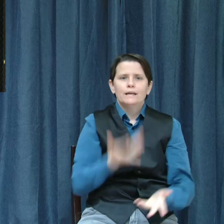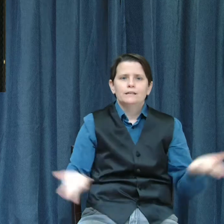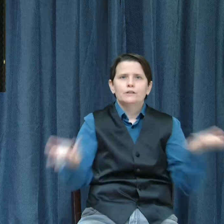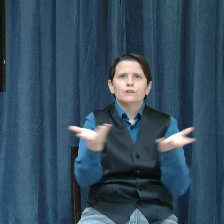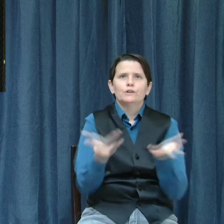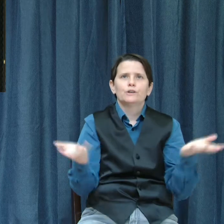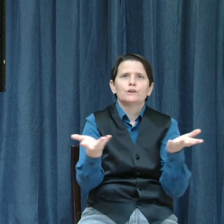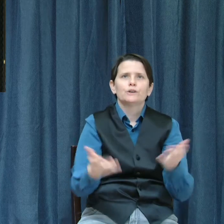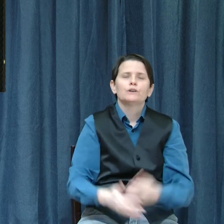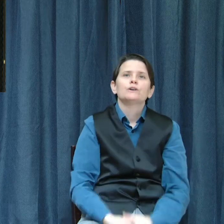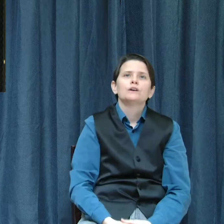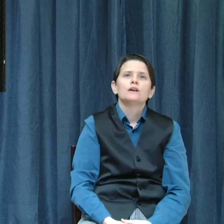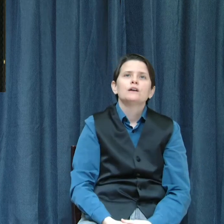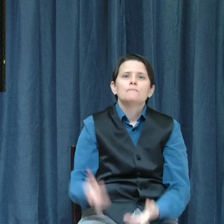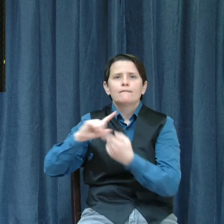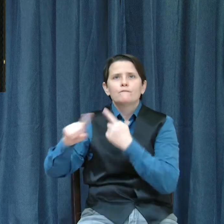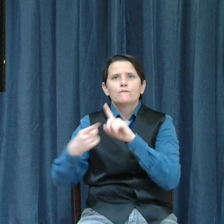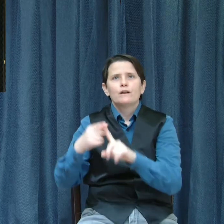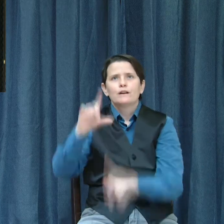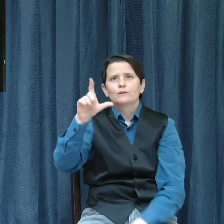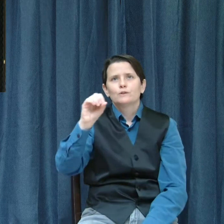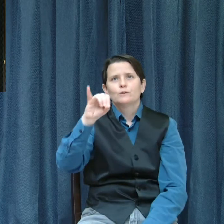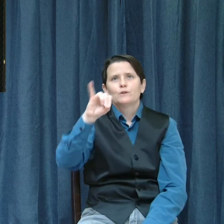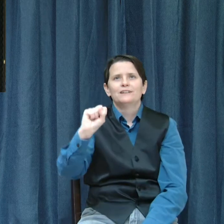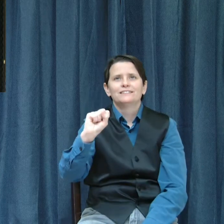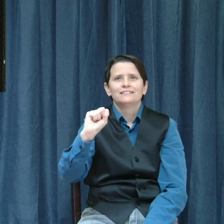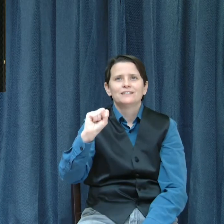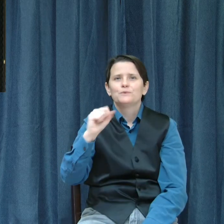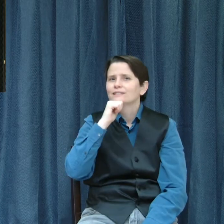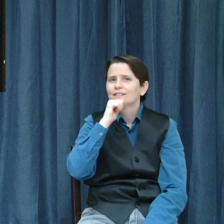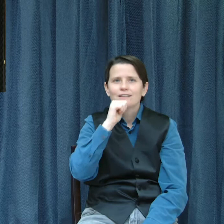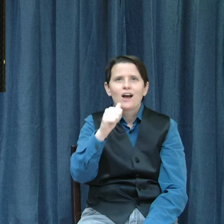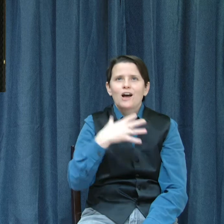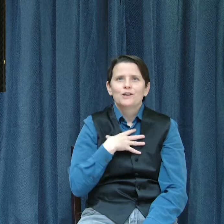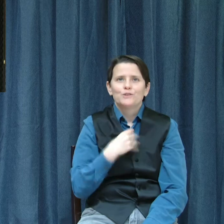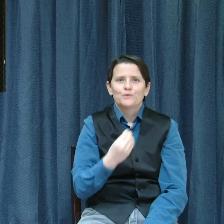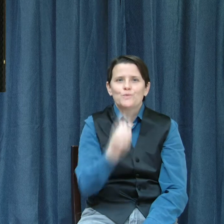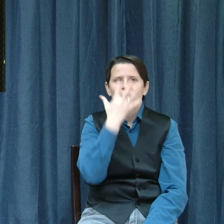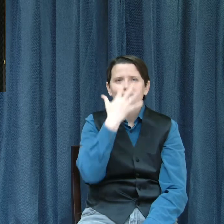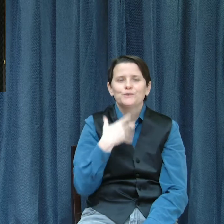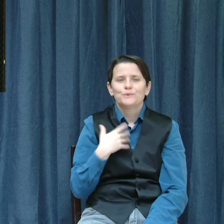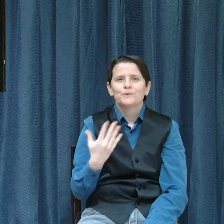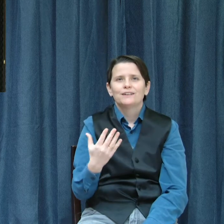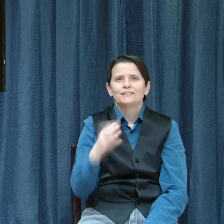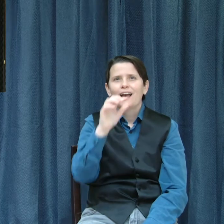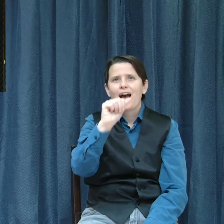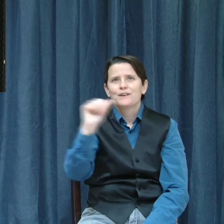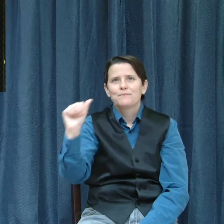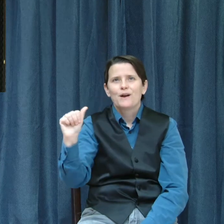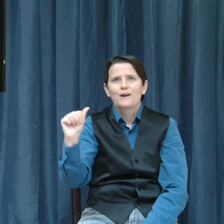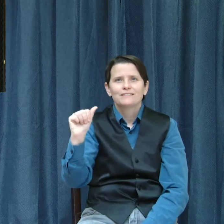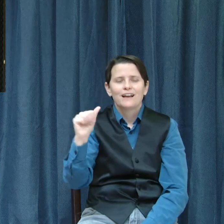And my friend Lois, who was not white, who was African American, she's still alive. I talk about her like she